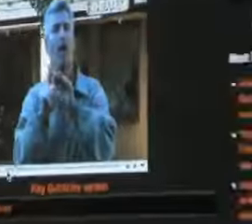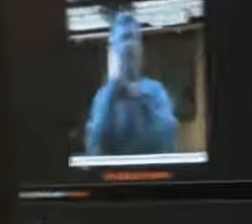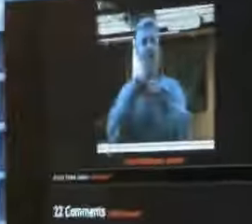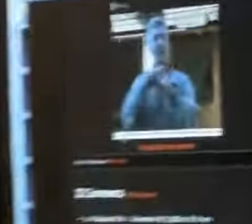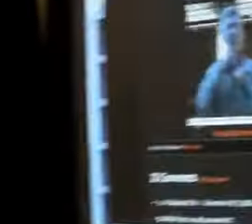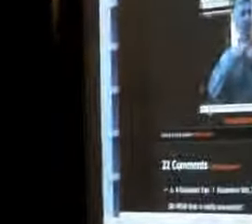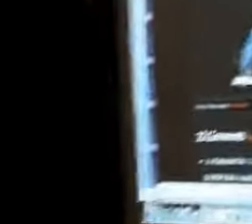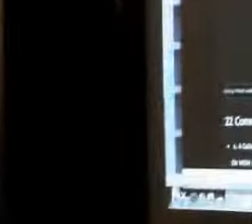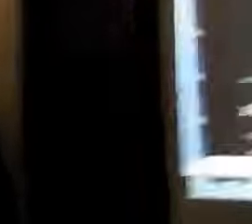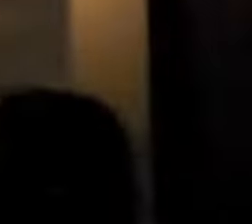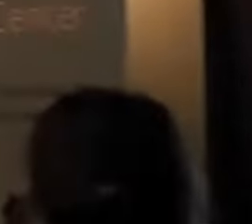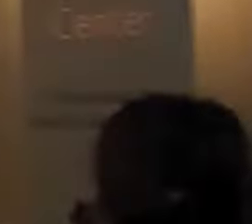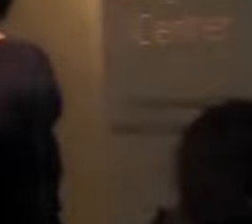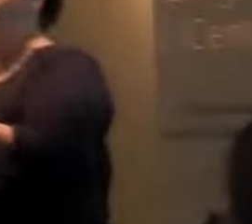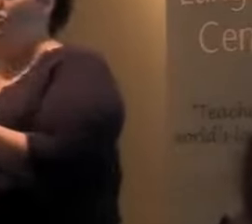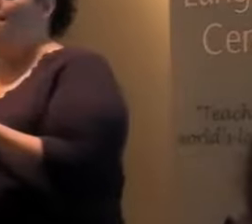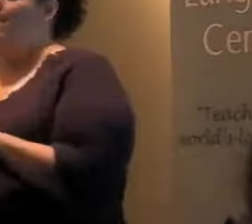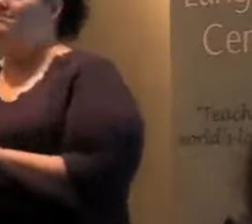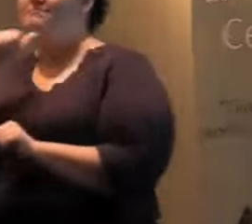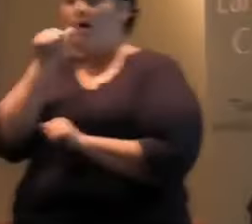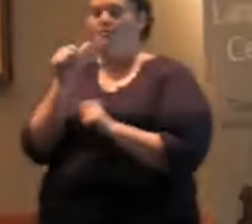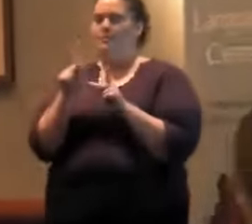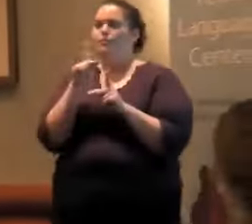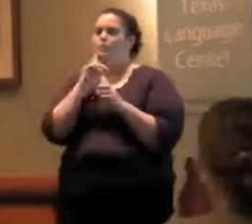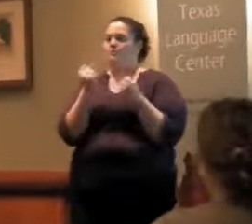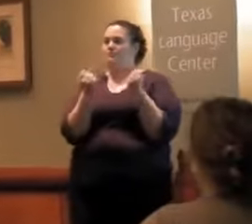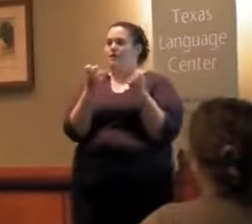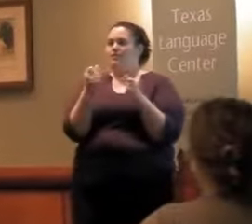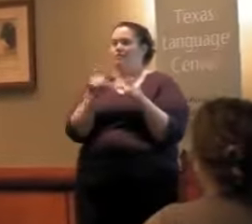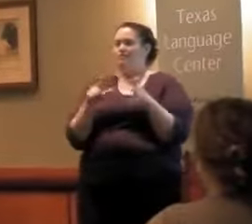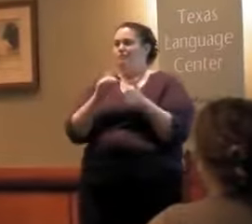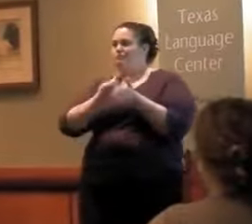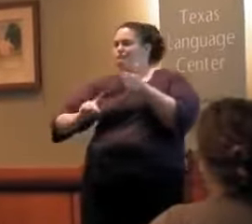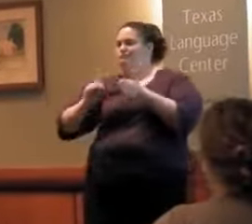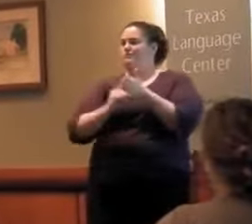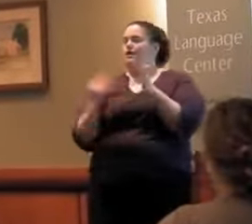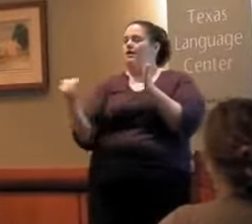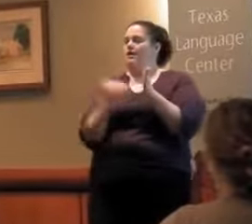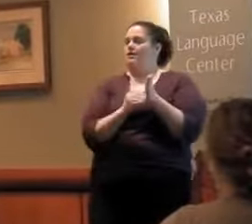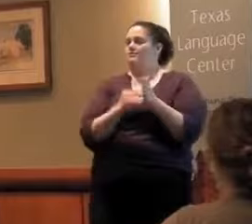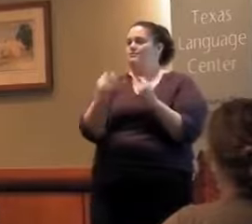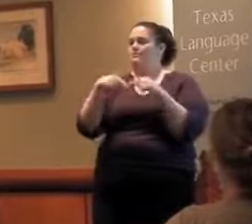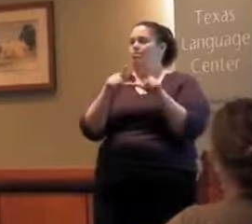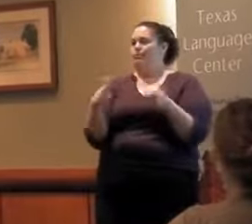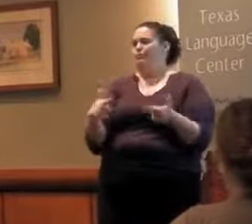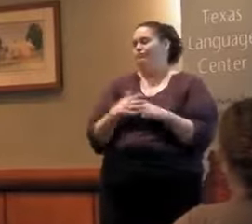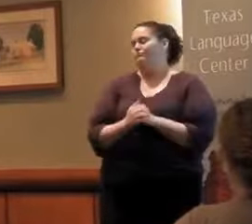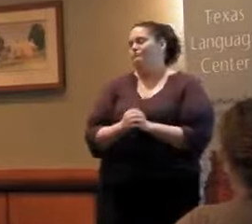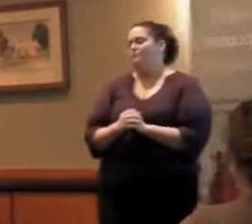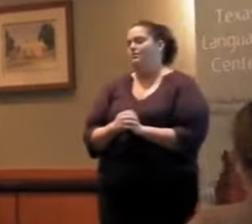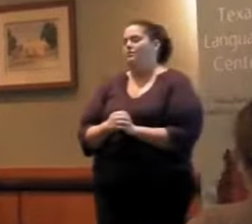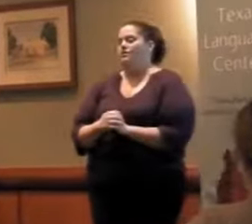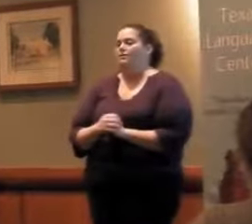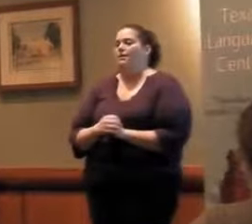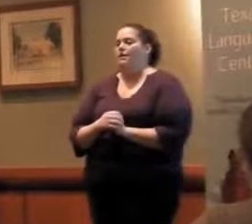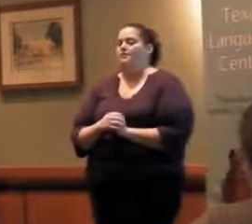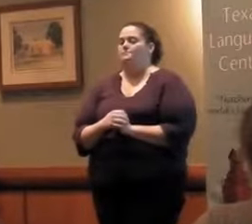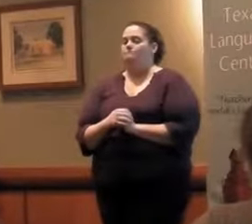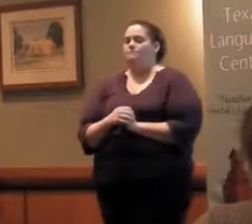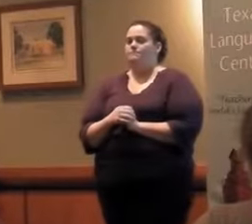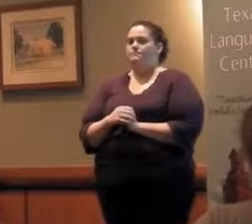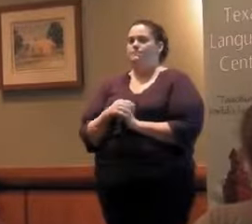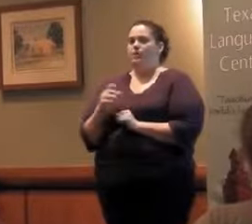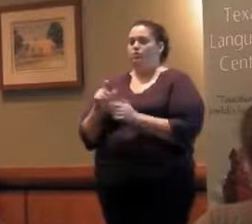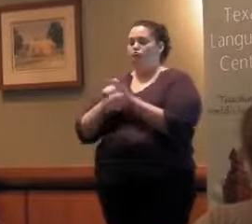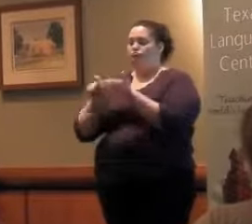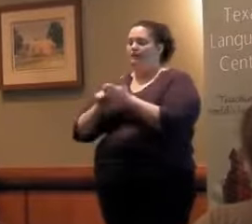who use sign language. Right? So there's a prestige associated with spoken language, and really written language for that matter. And then sign languages tend to have less prestige, and